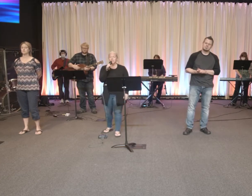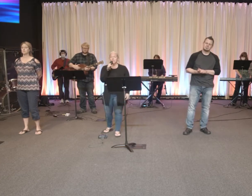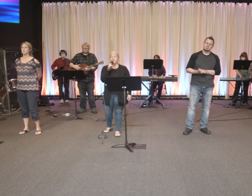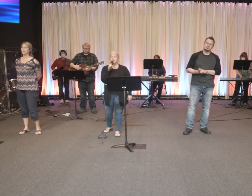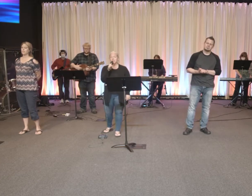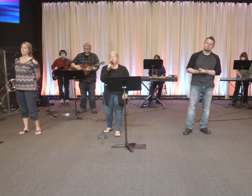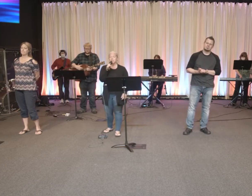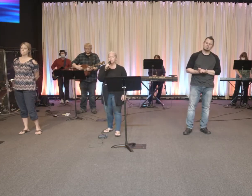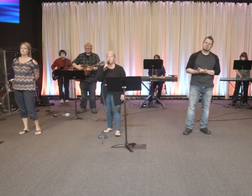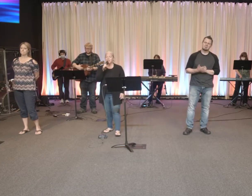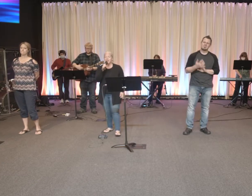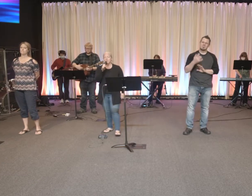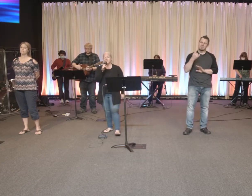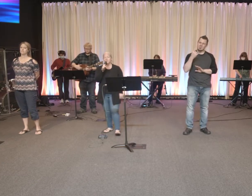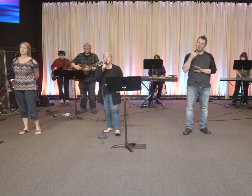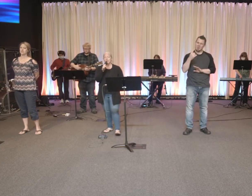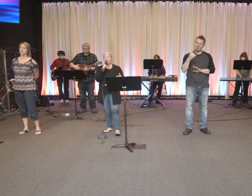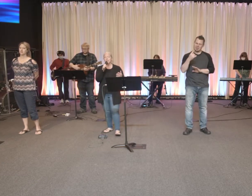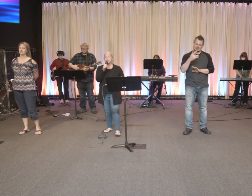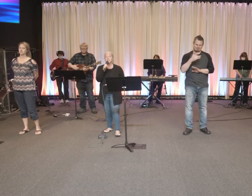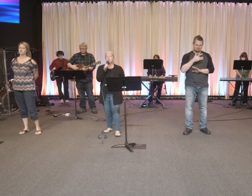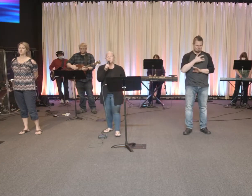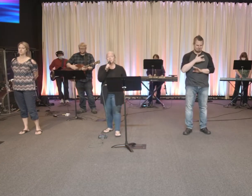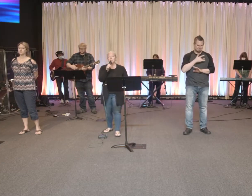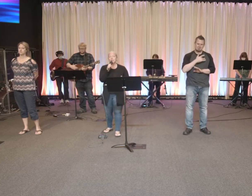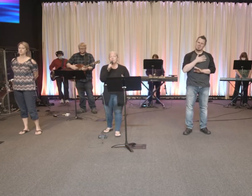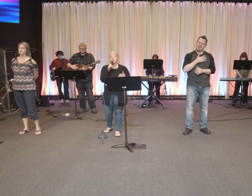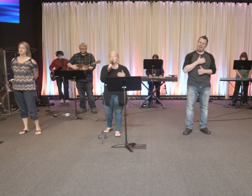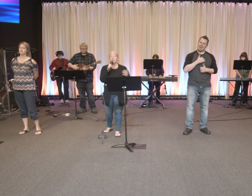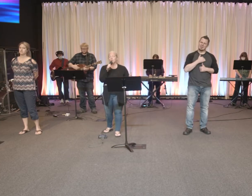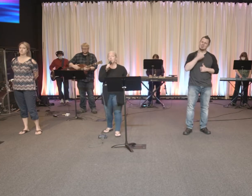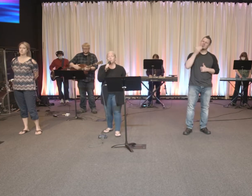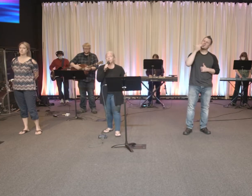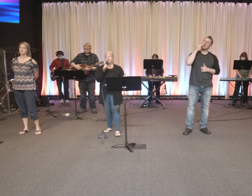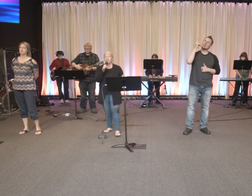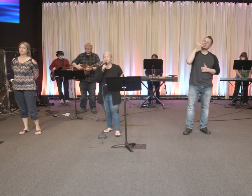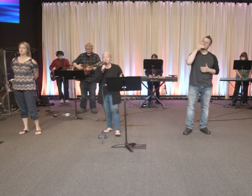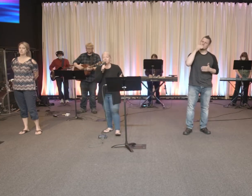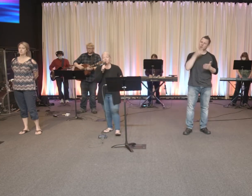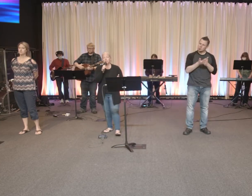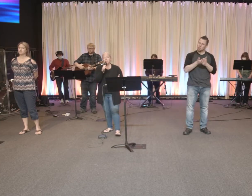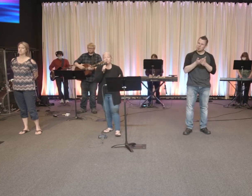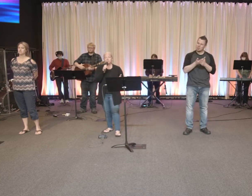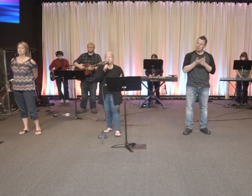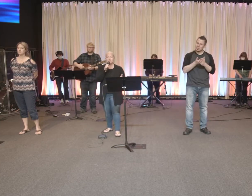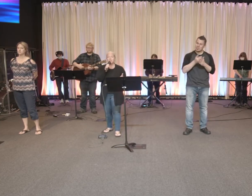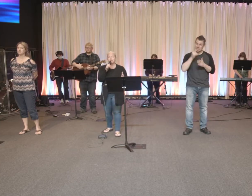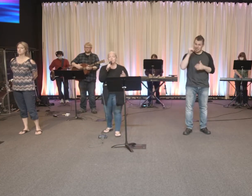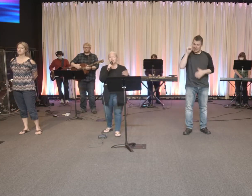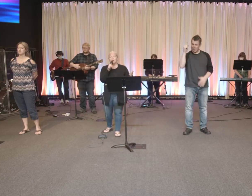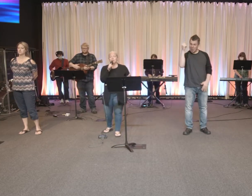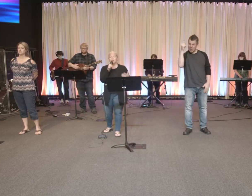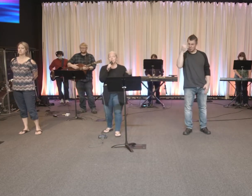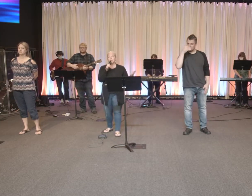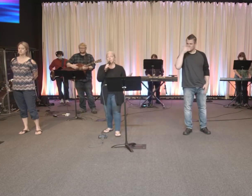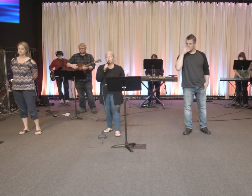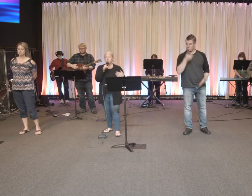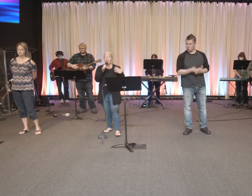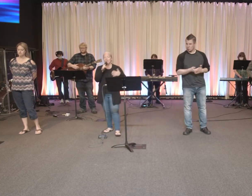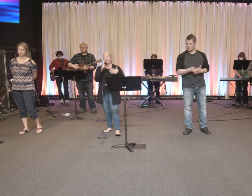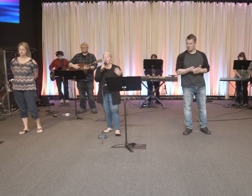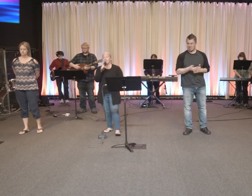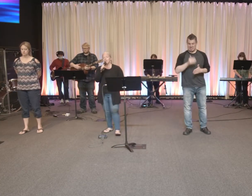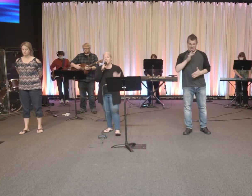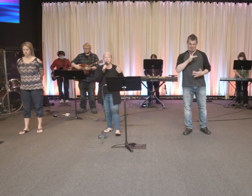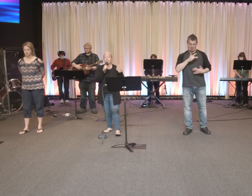One of the deep convictions of my life is that God is good and He can only be good. It is not in His nature to